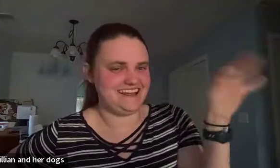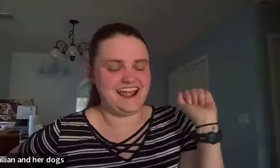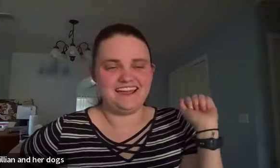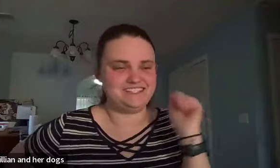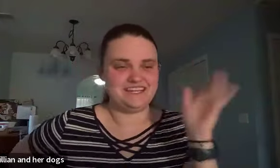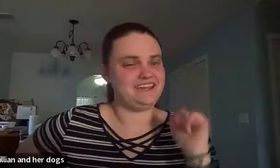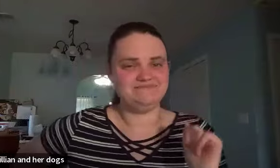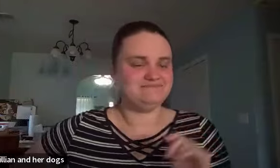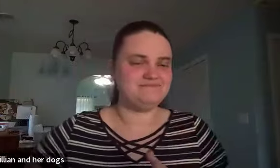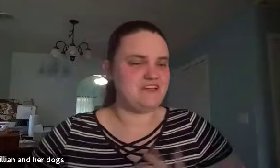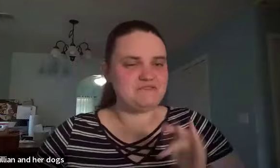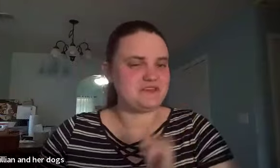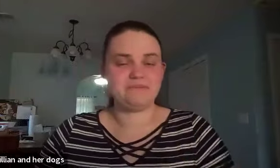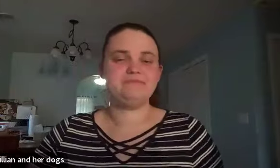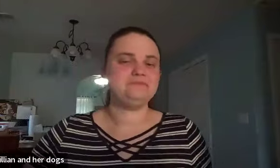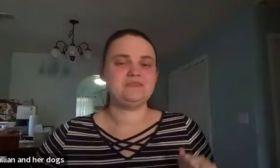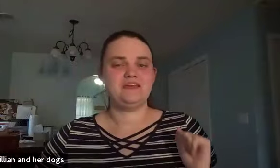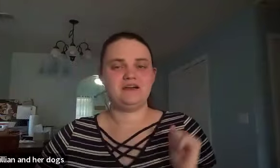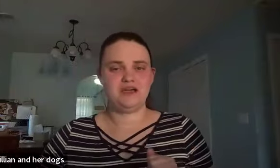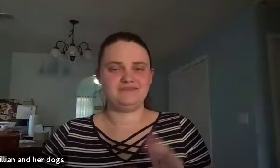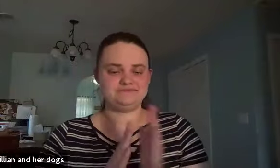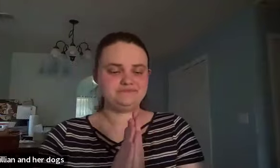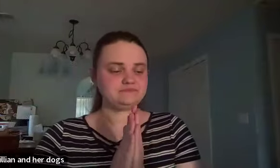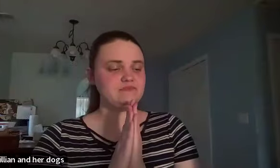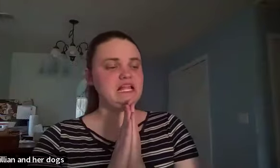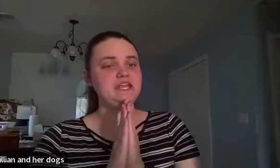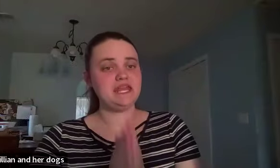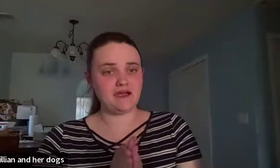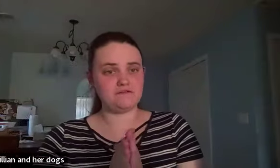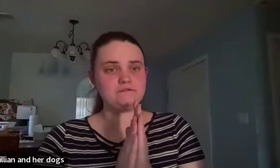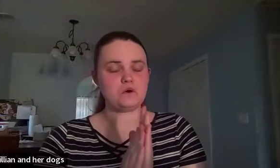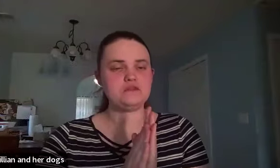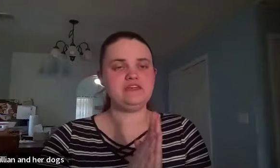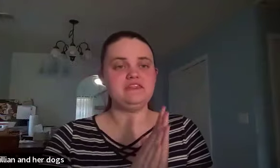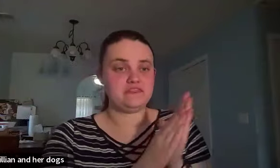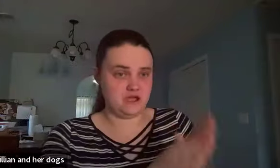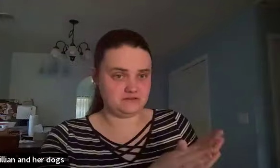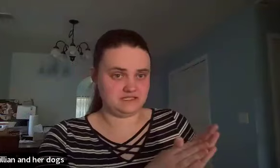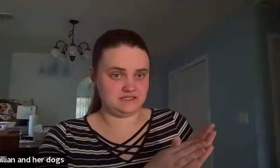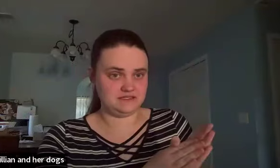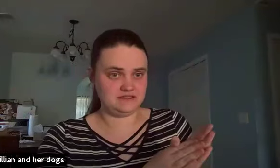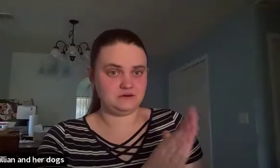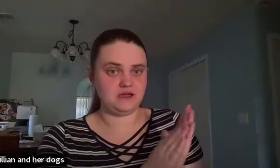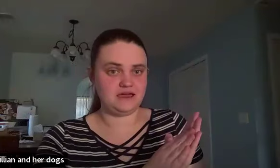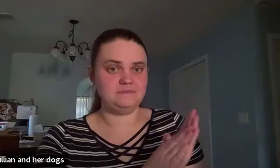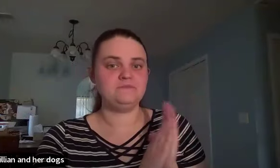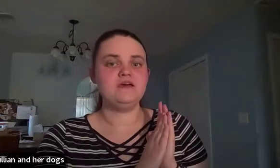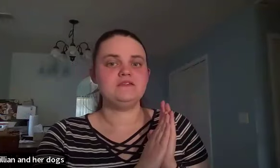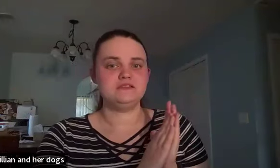999. Again, favorite thing. Okay. Now for the thousands, okay? This